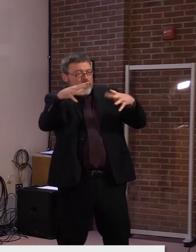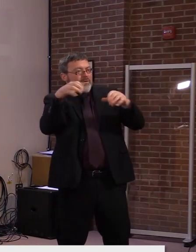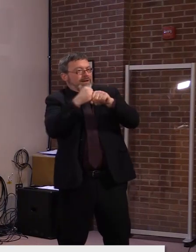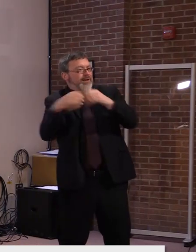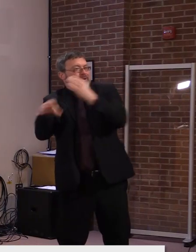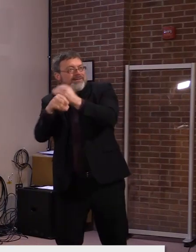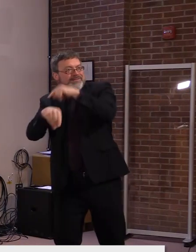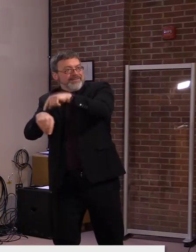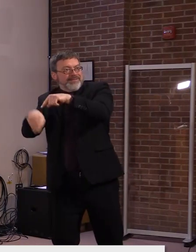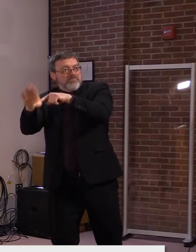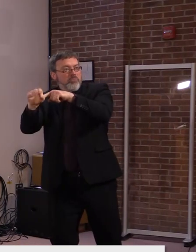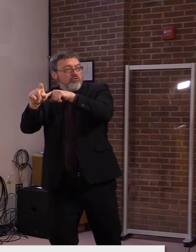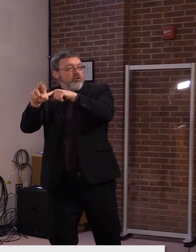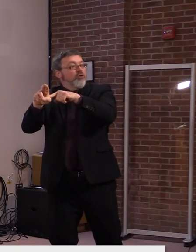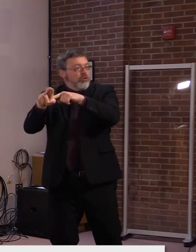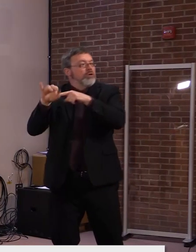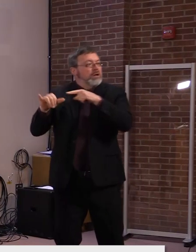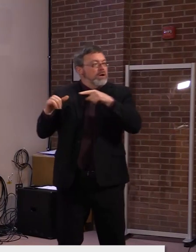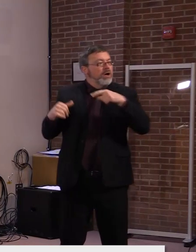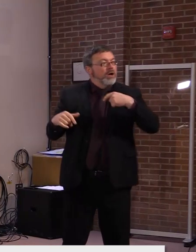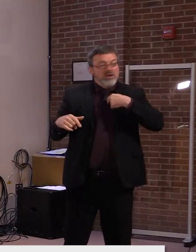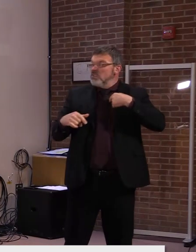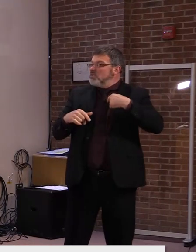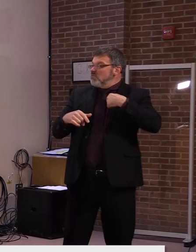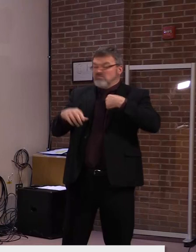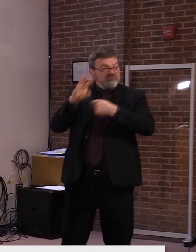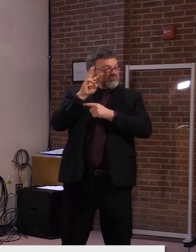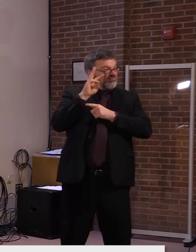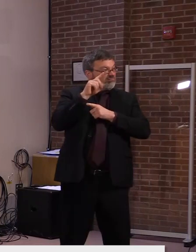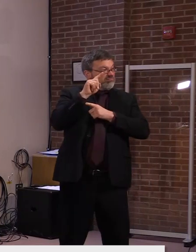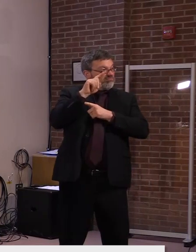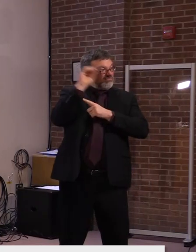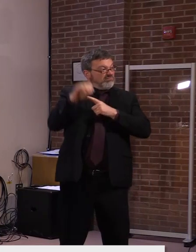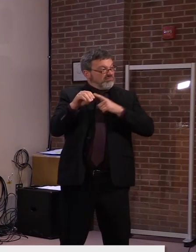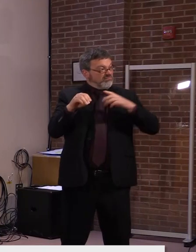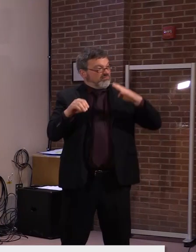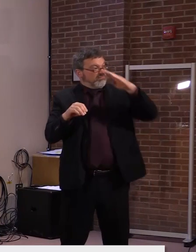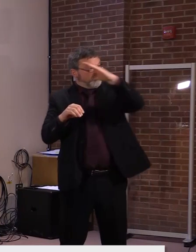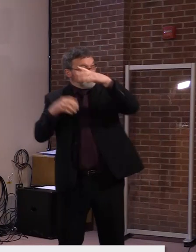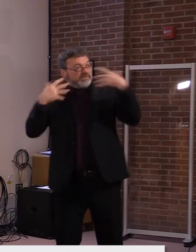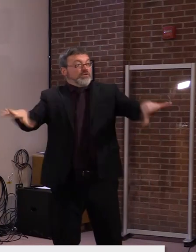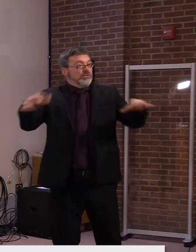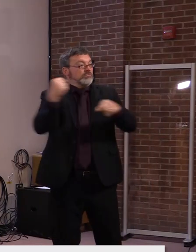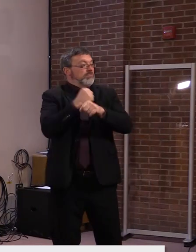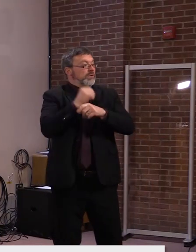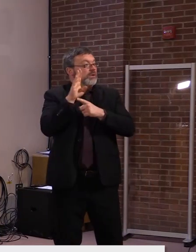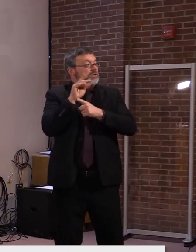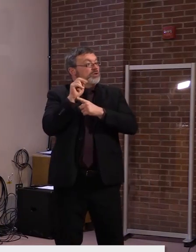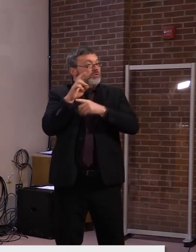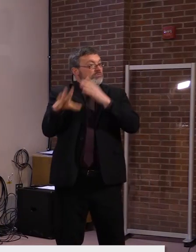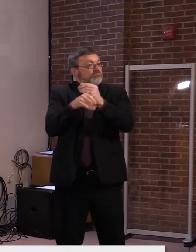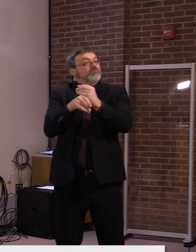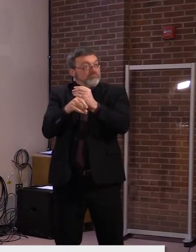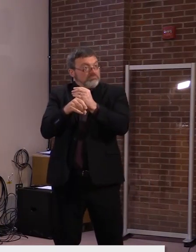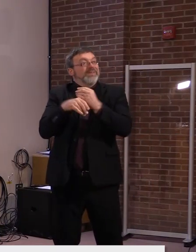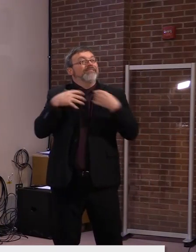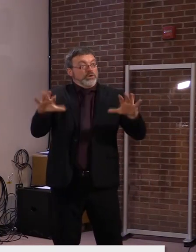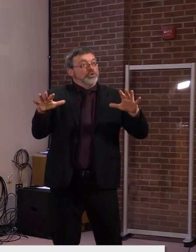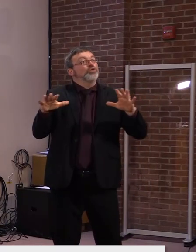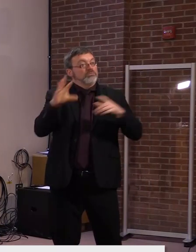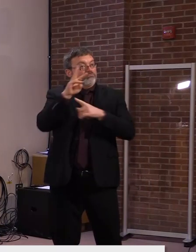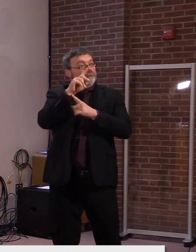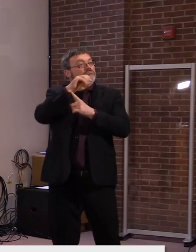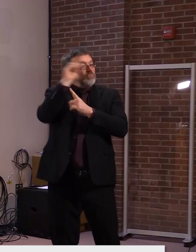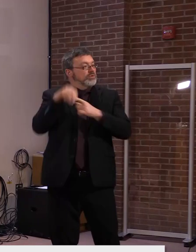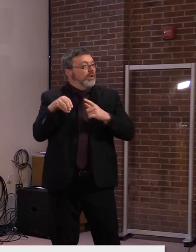over 61% of those who are 65 and older who are fully vaccinated have received their booster. And that rate has been pretty consistent